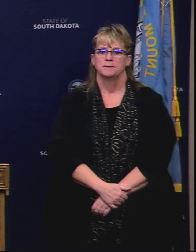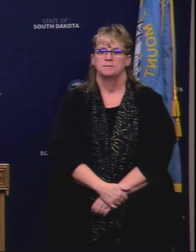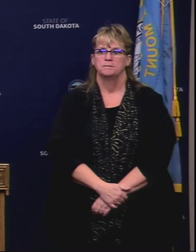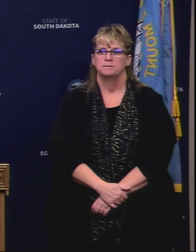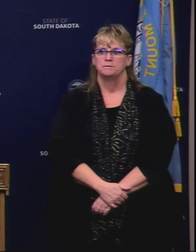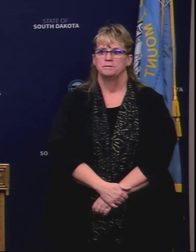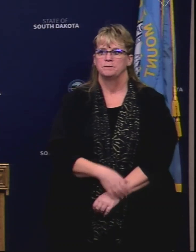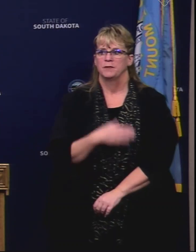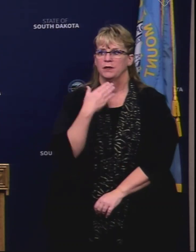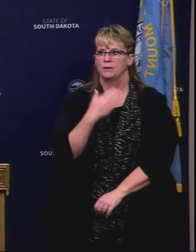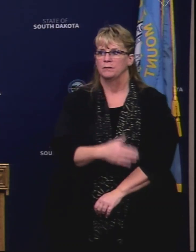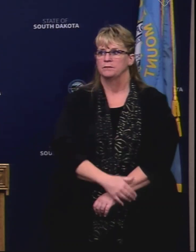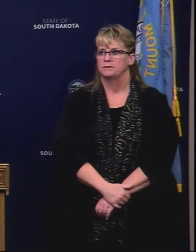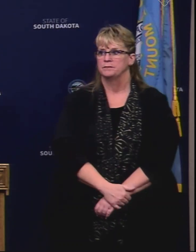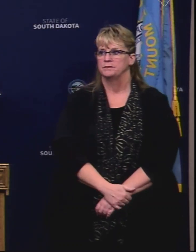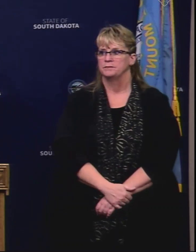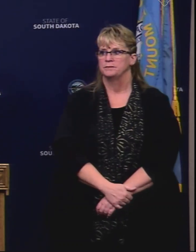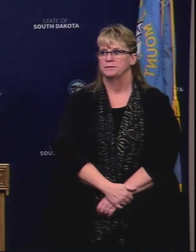Thanks.